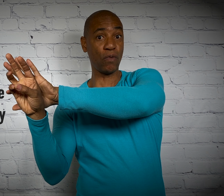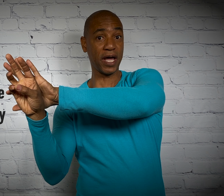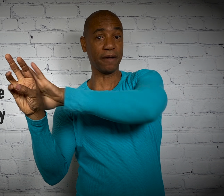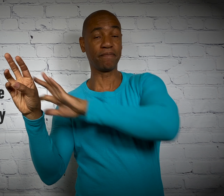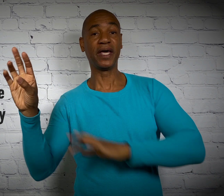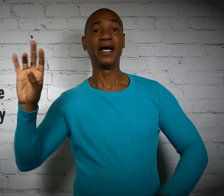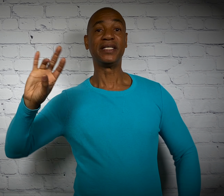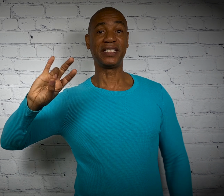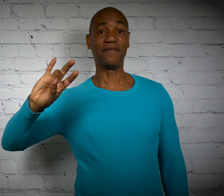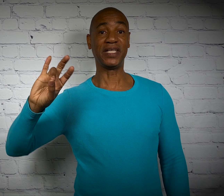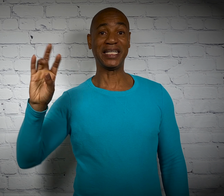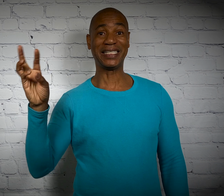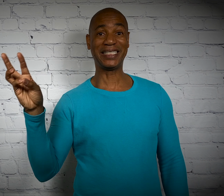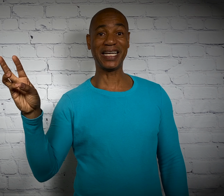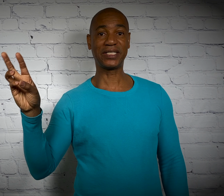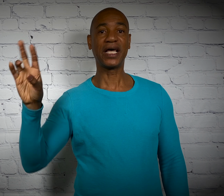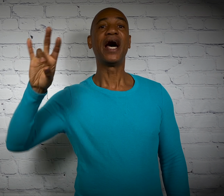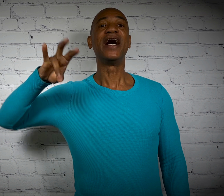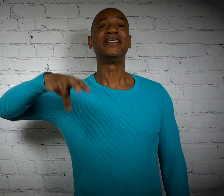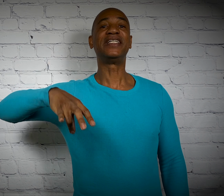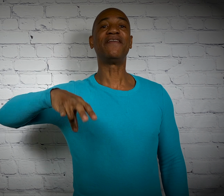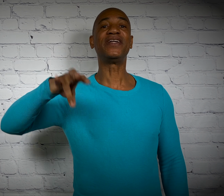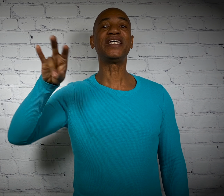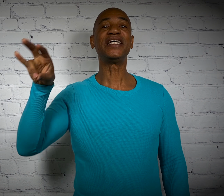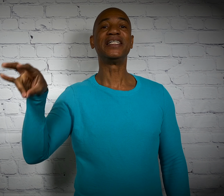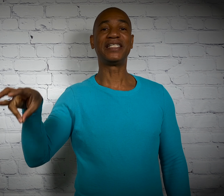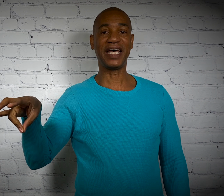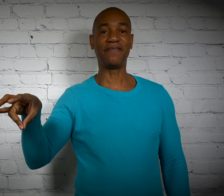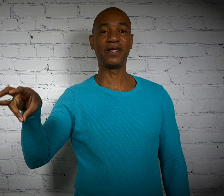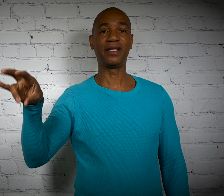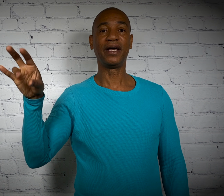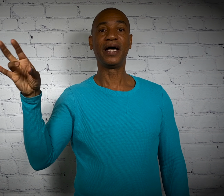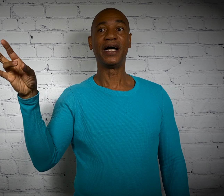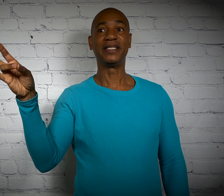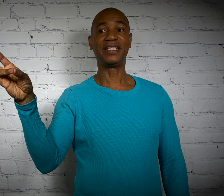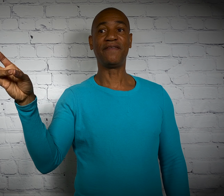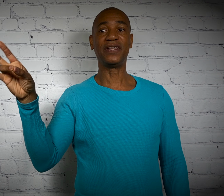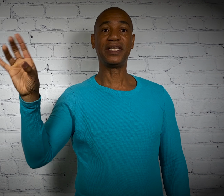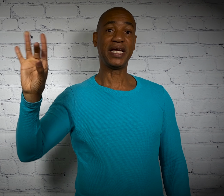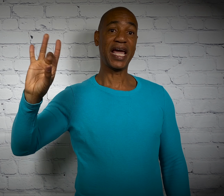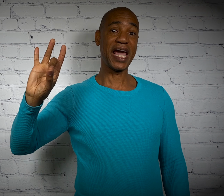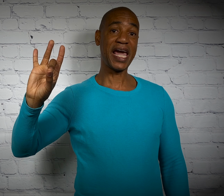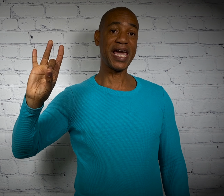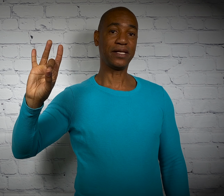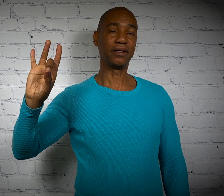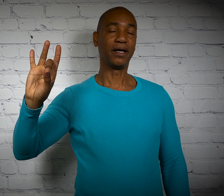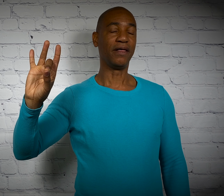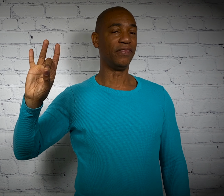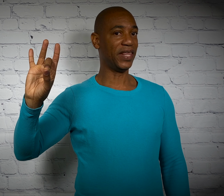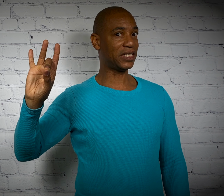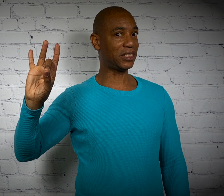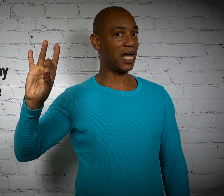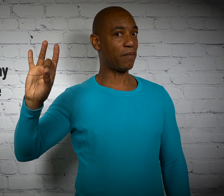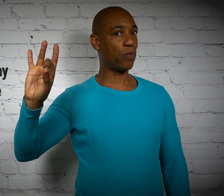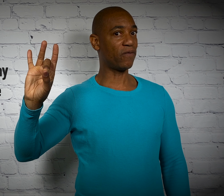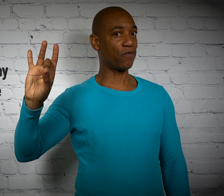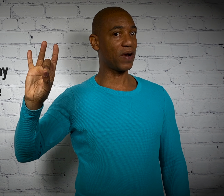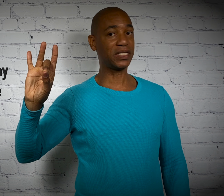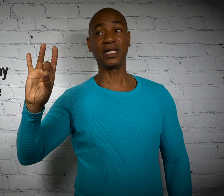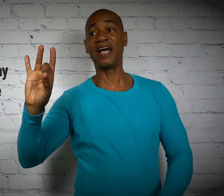away. 76, 77, 78. This time I went from right to left